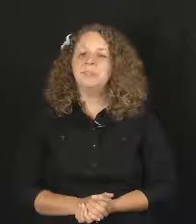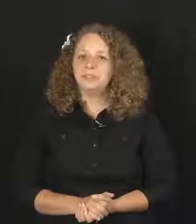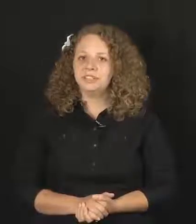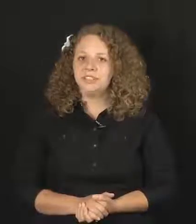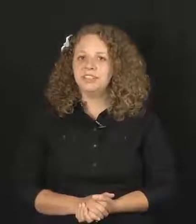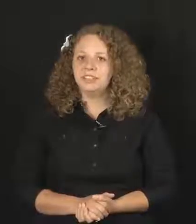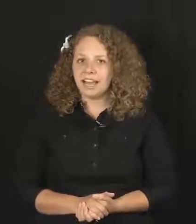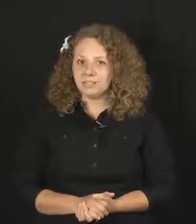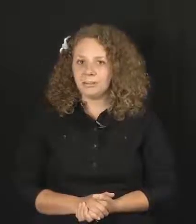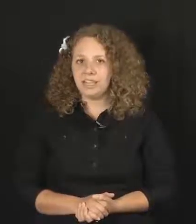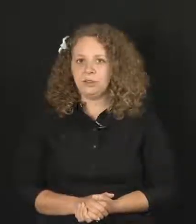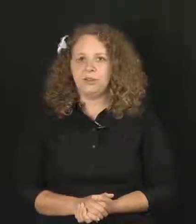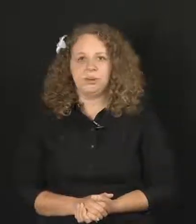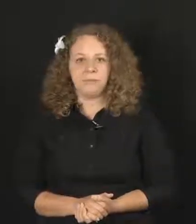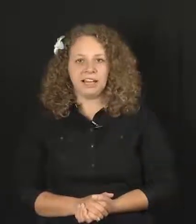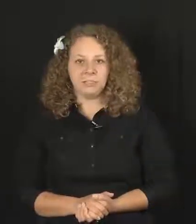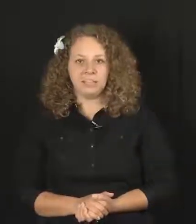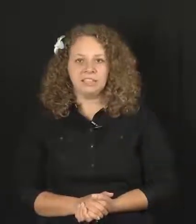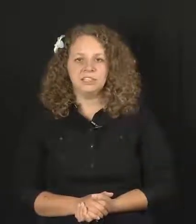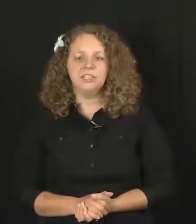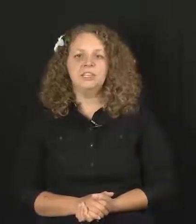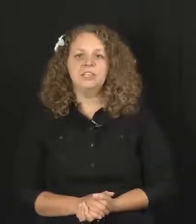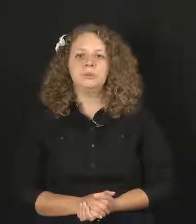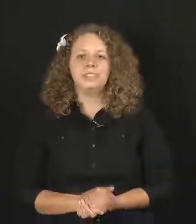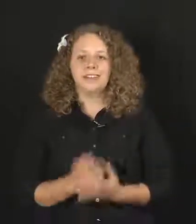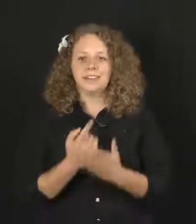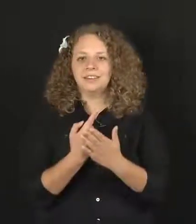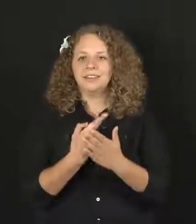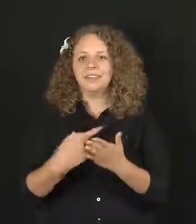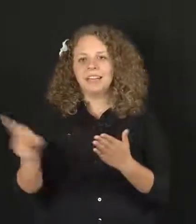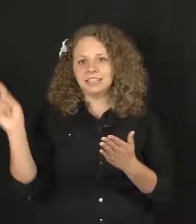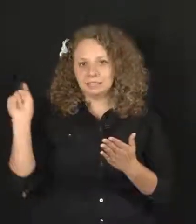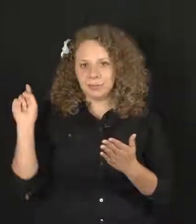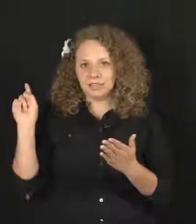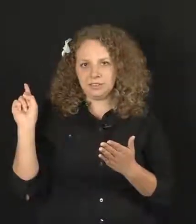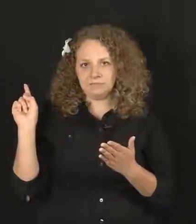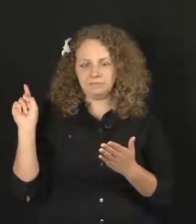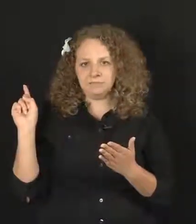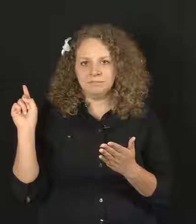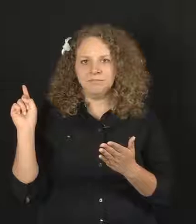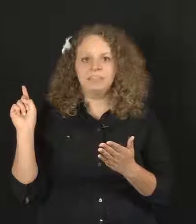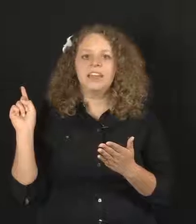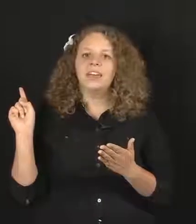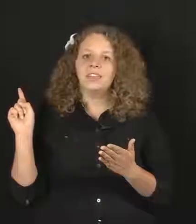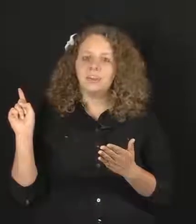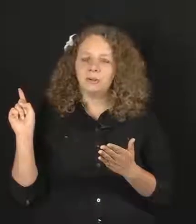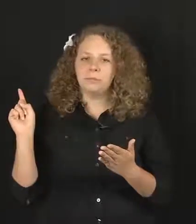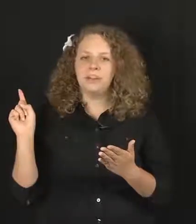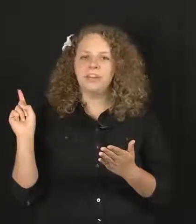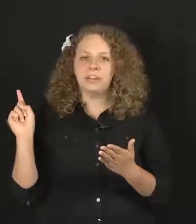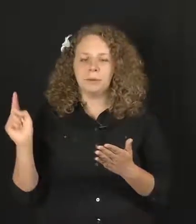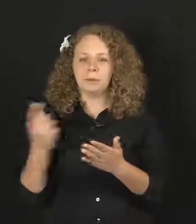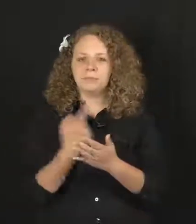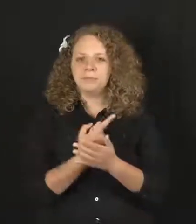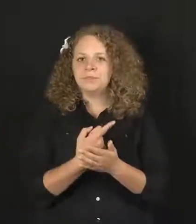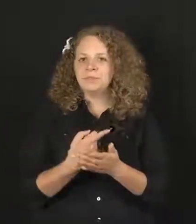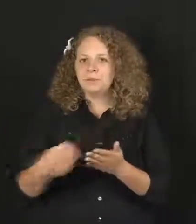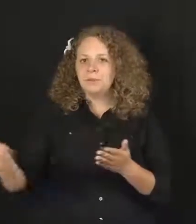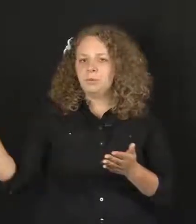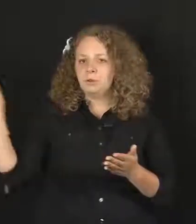When you are signing last week or in past weeks, you will sign last week, and then incorporate the number. 1